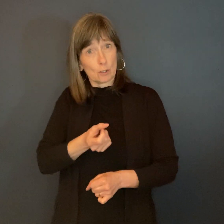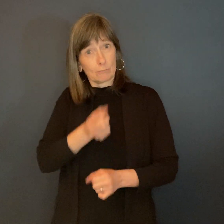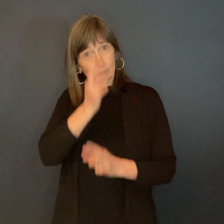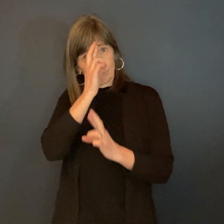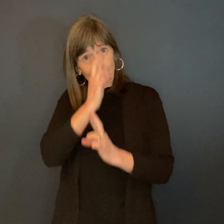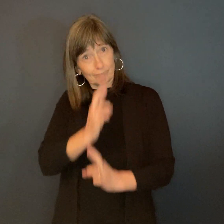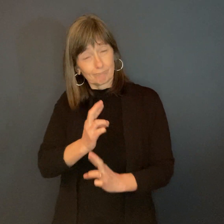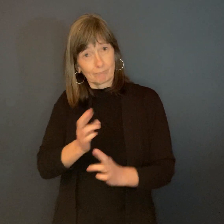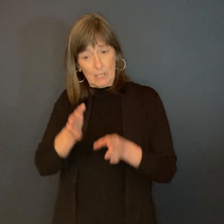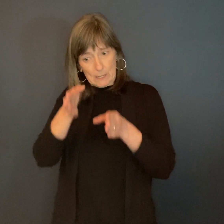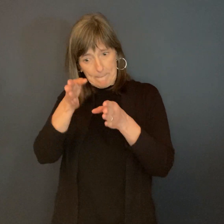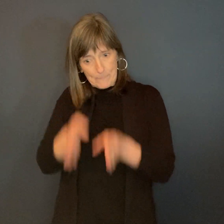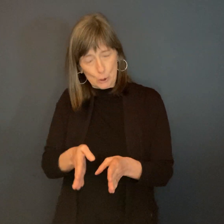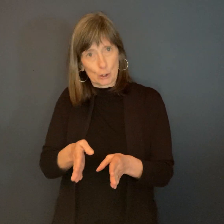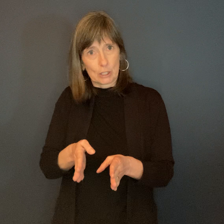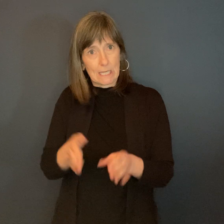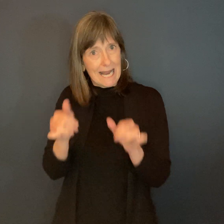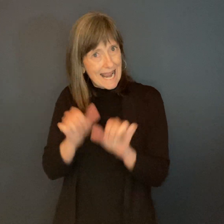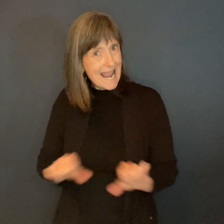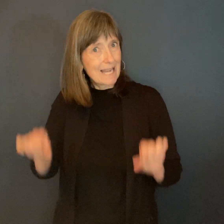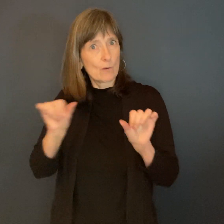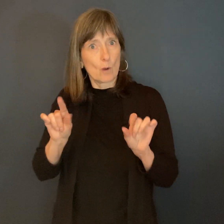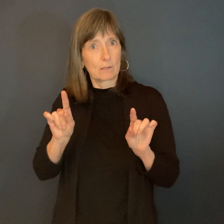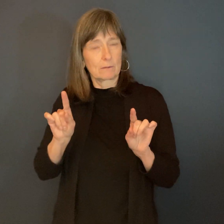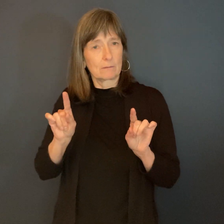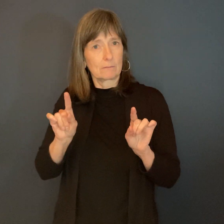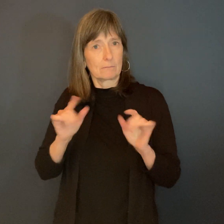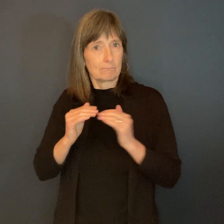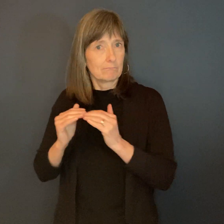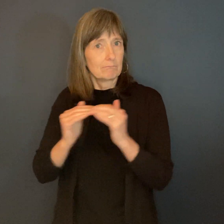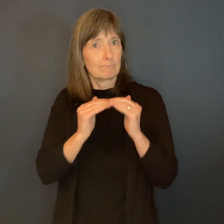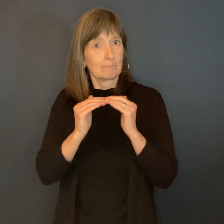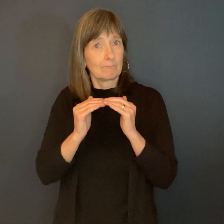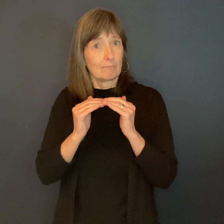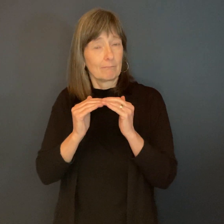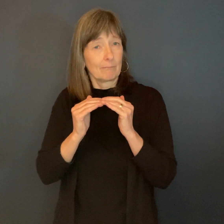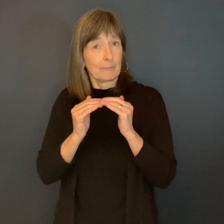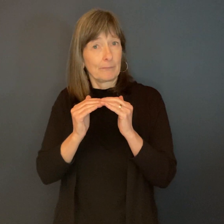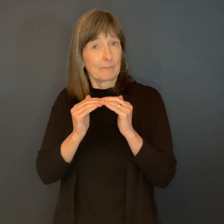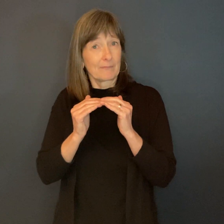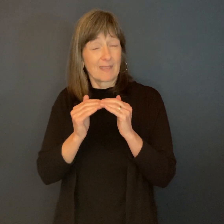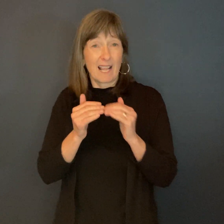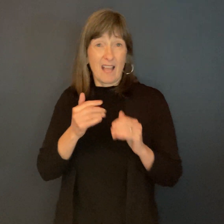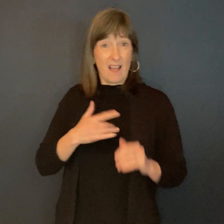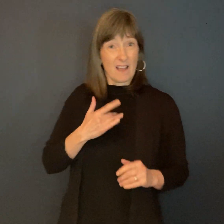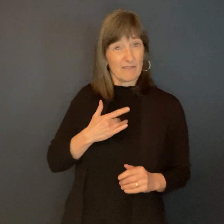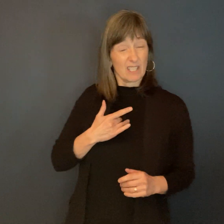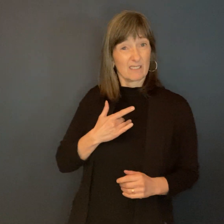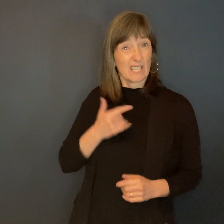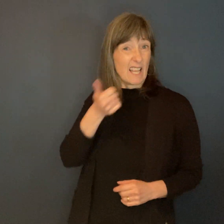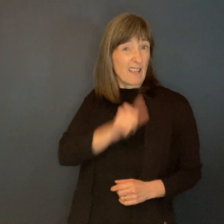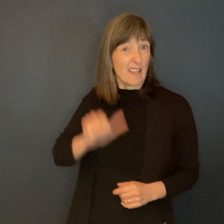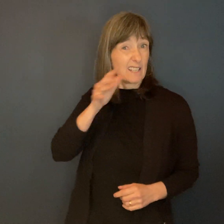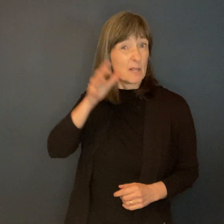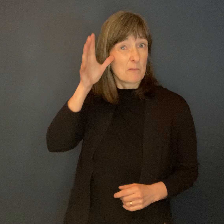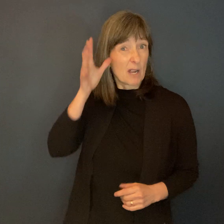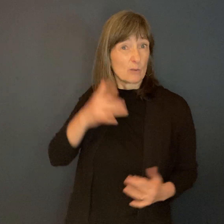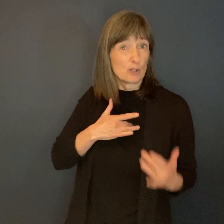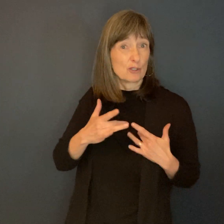personhood, would cause any parent concerns that they might have to resort to petitioning the court